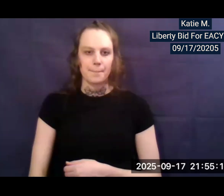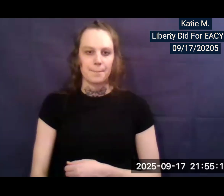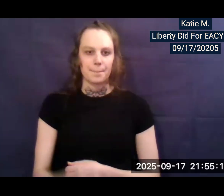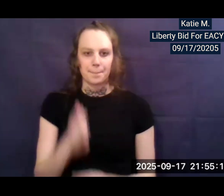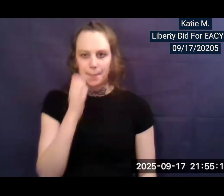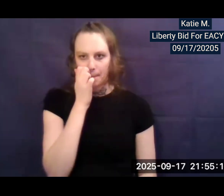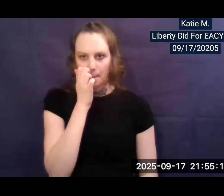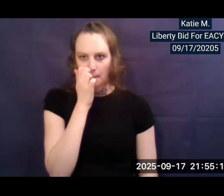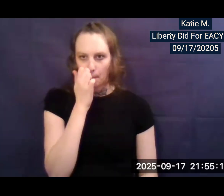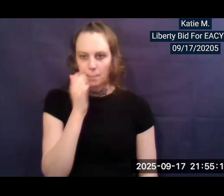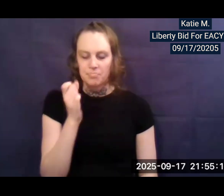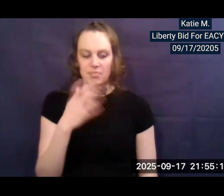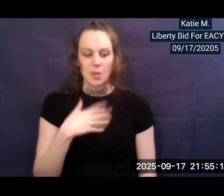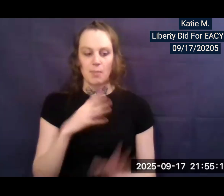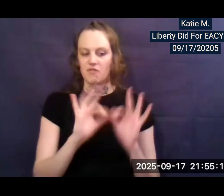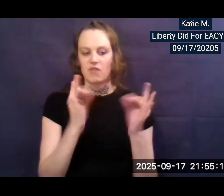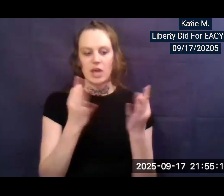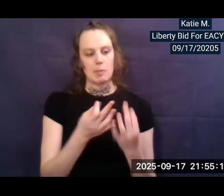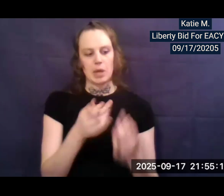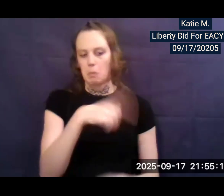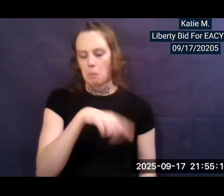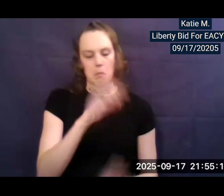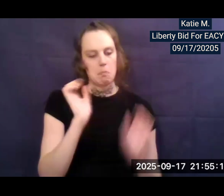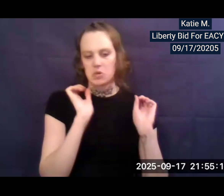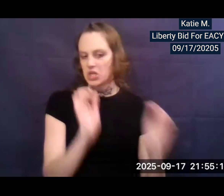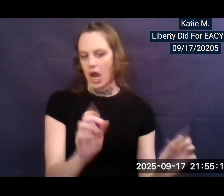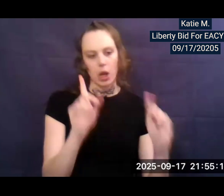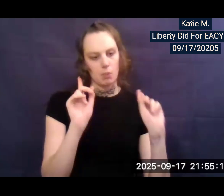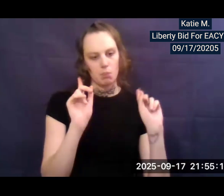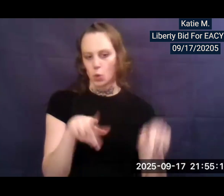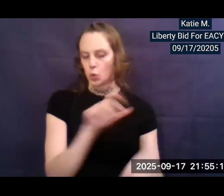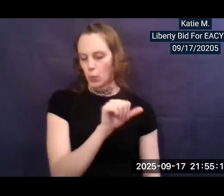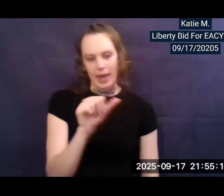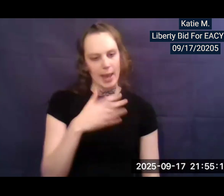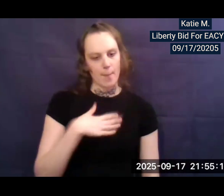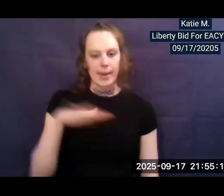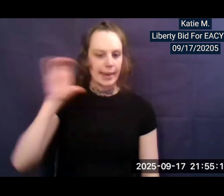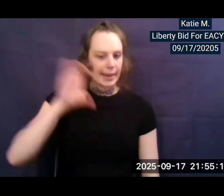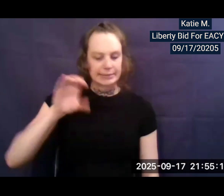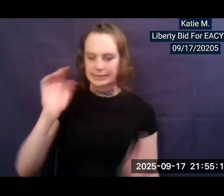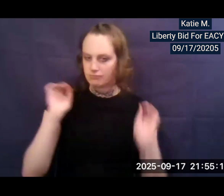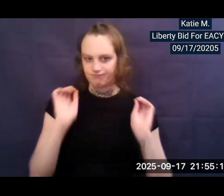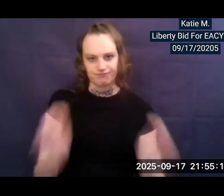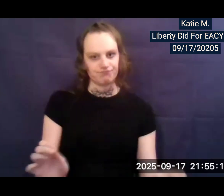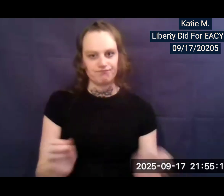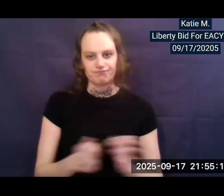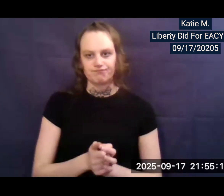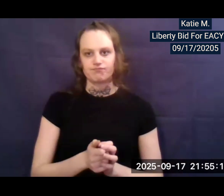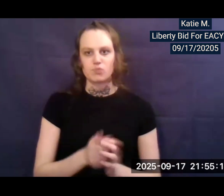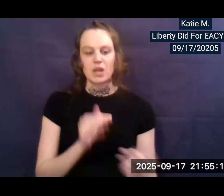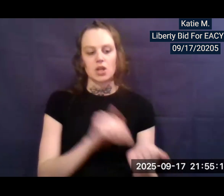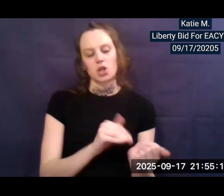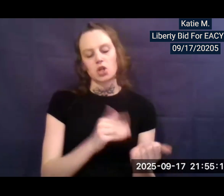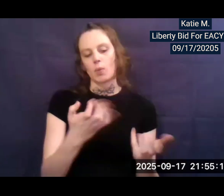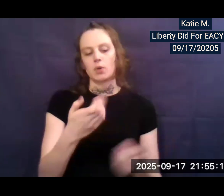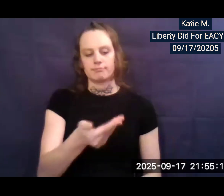Like no one in my family had been to AA, none of my cousins. Like the doctors were really the one to introduce me to it. Like when I was trying